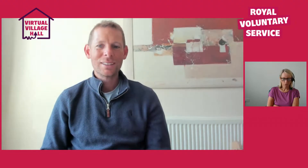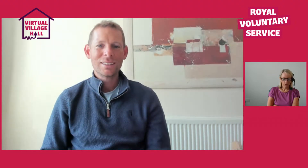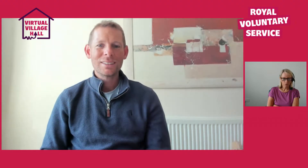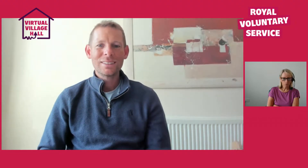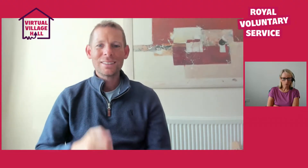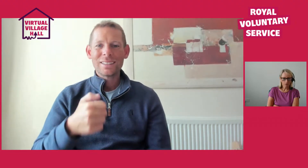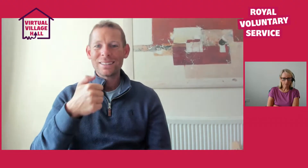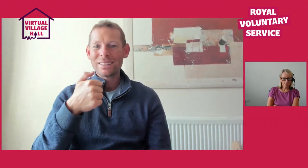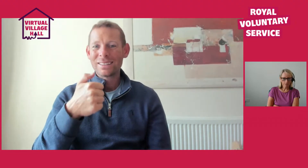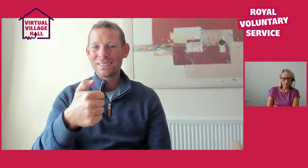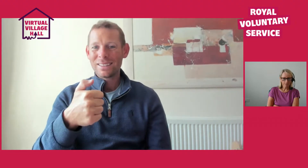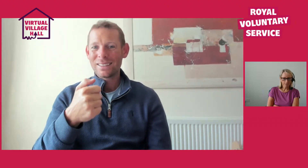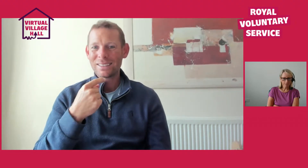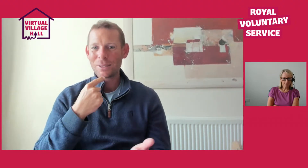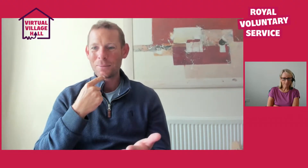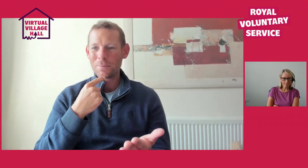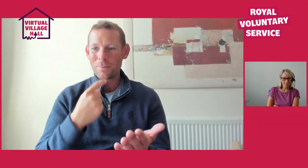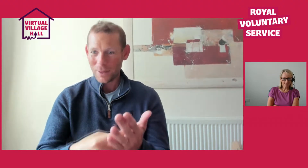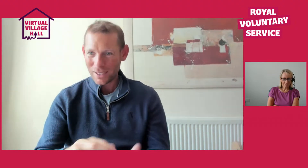Number 2 was